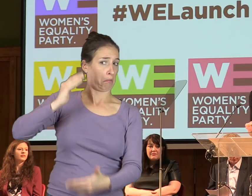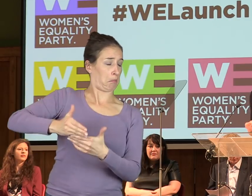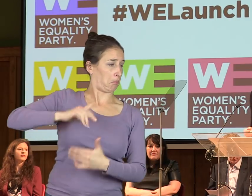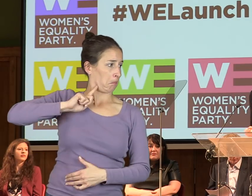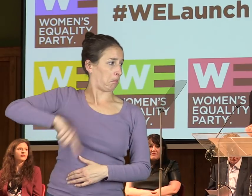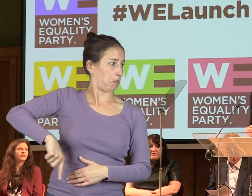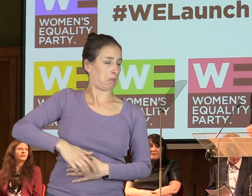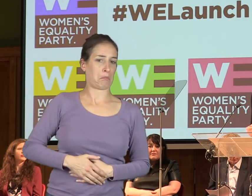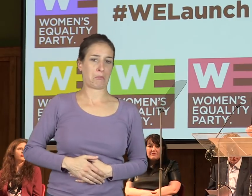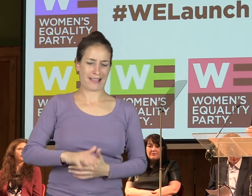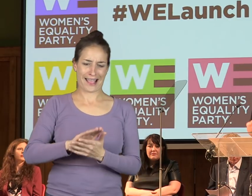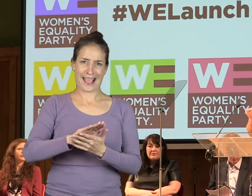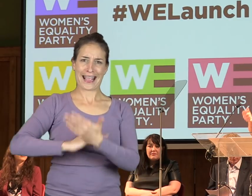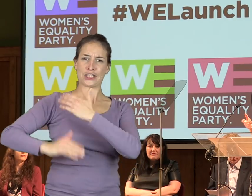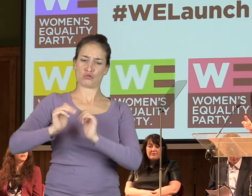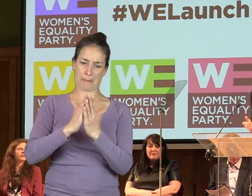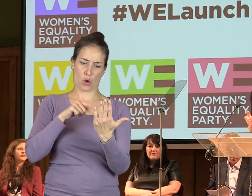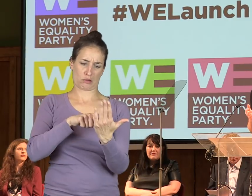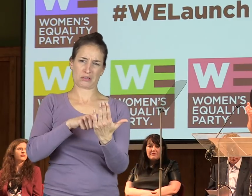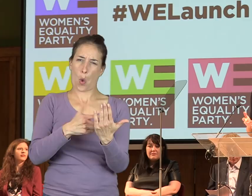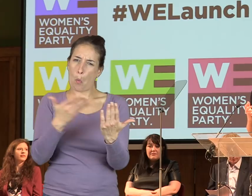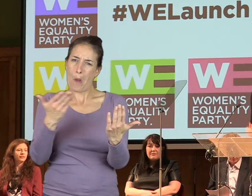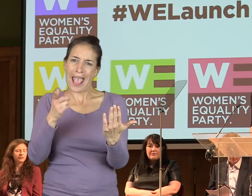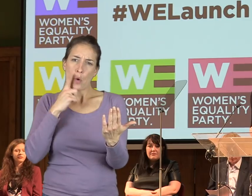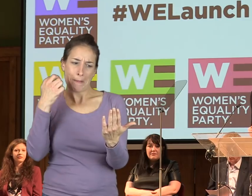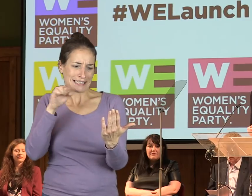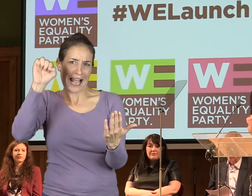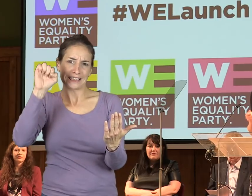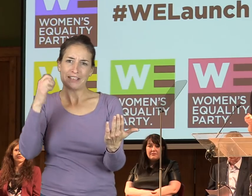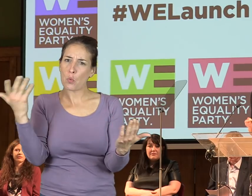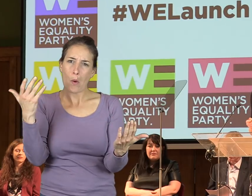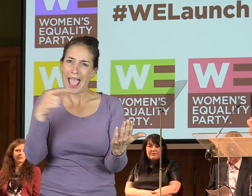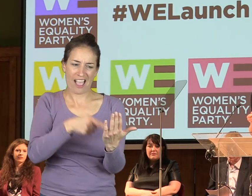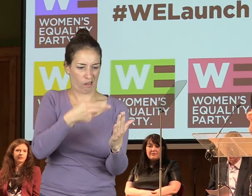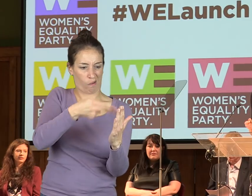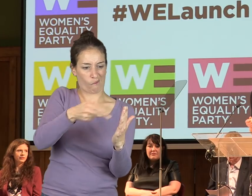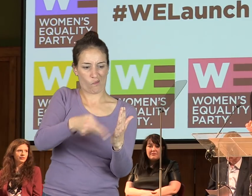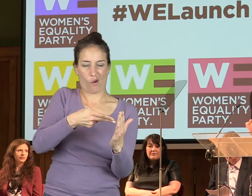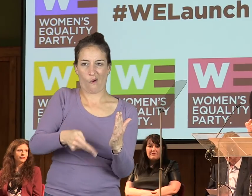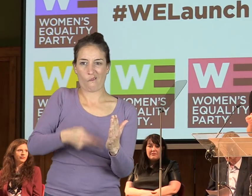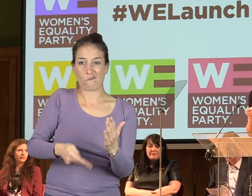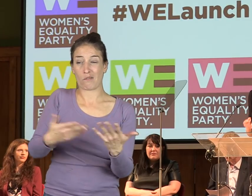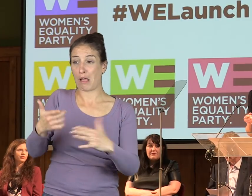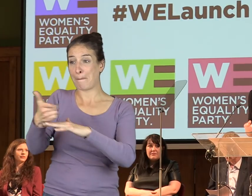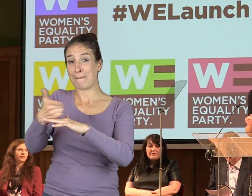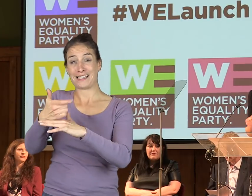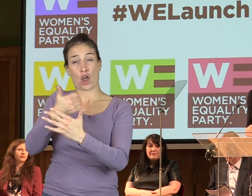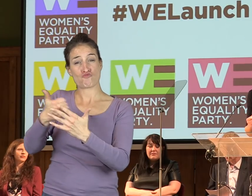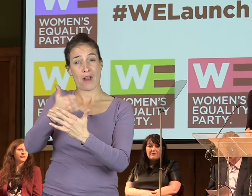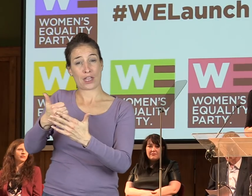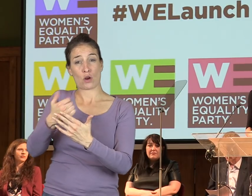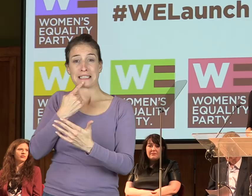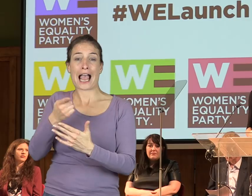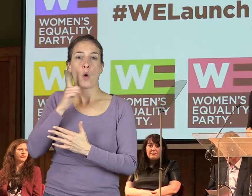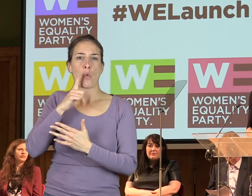media lampoons female activists as radical and irrational women whose contributions to political discourse do not deserve to be